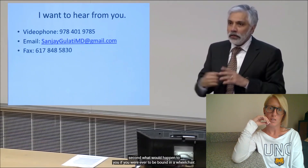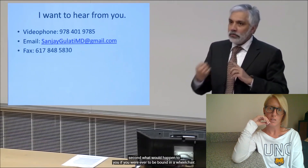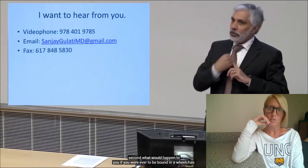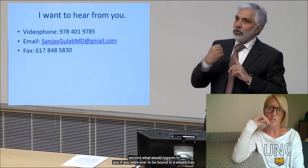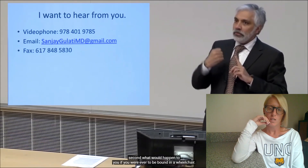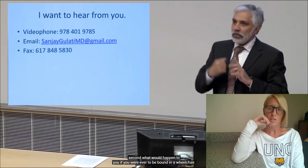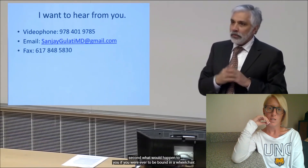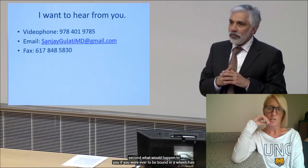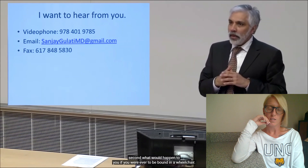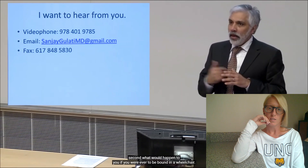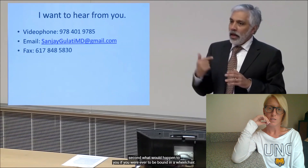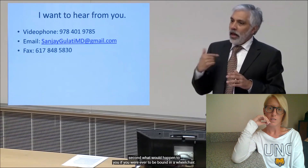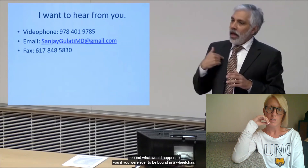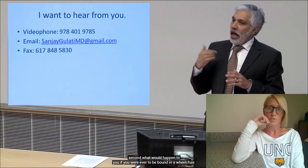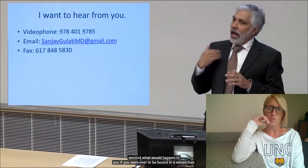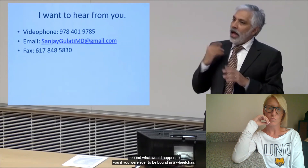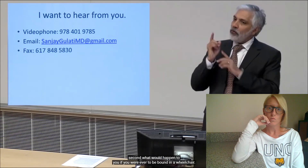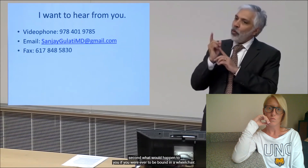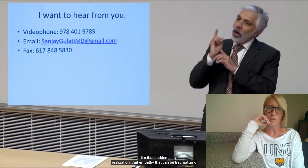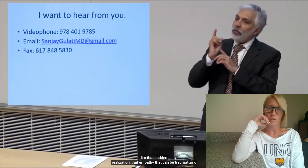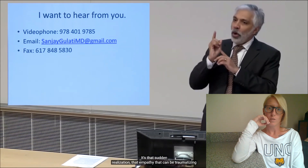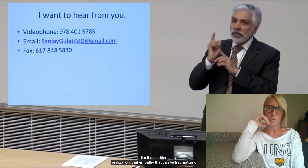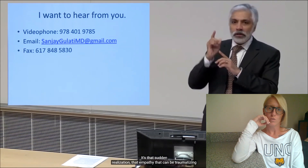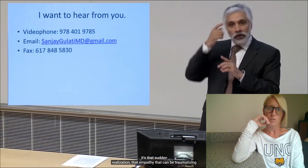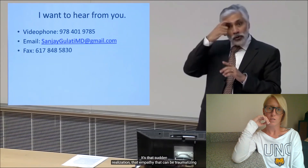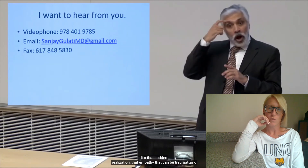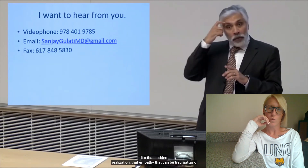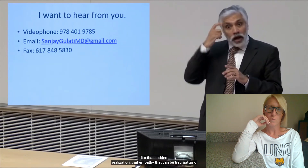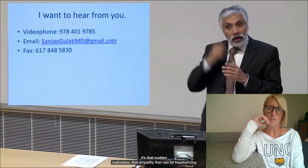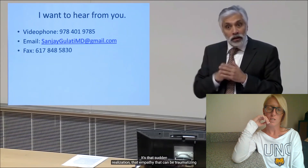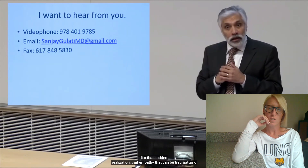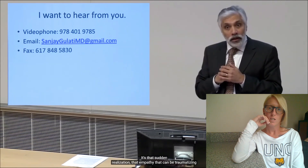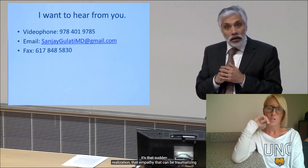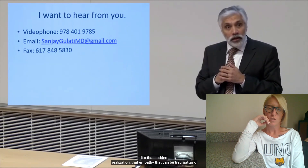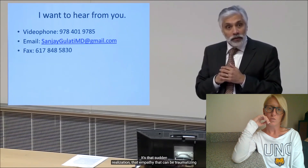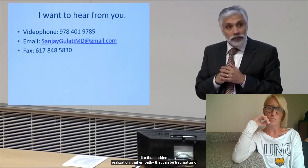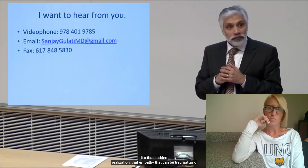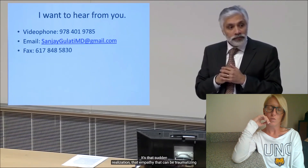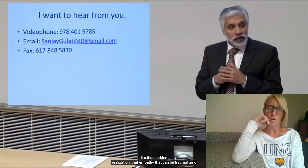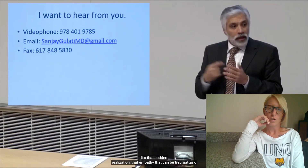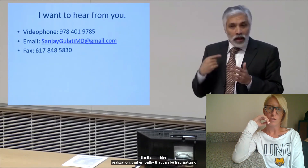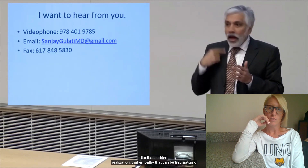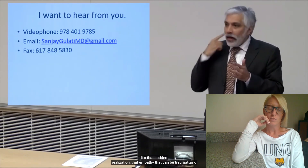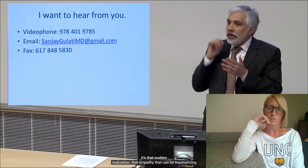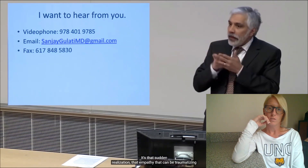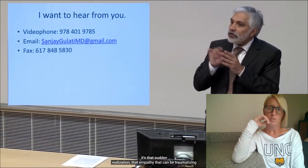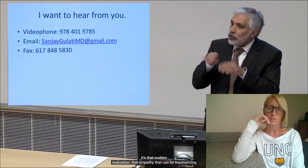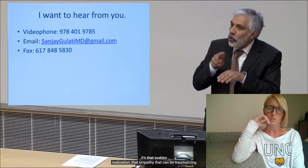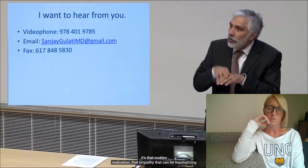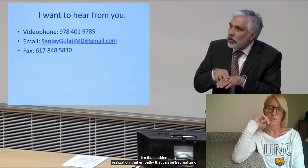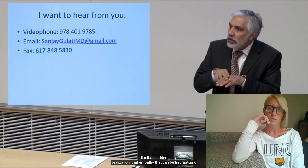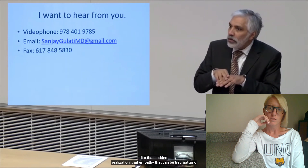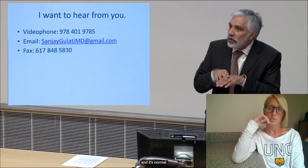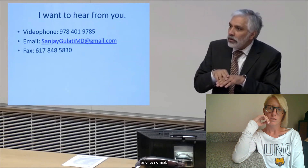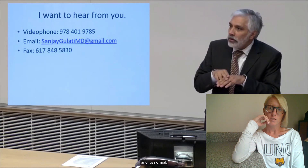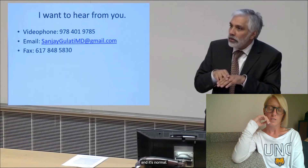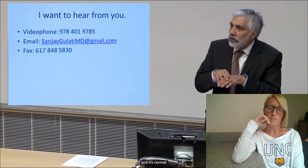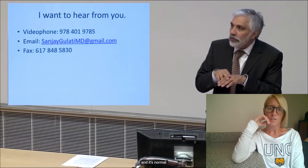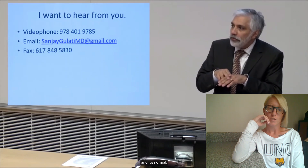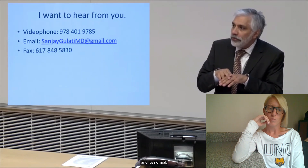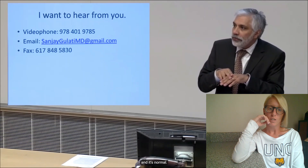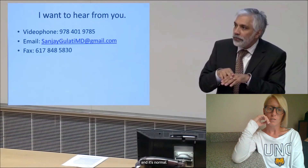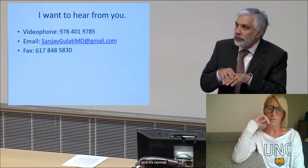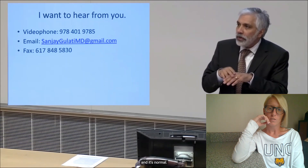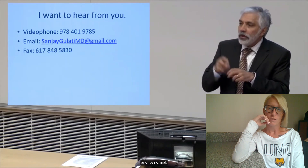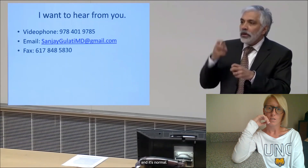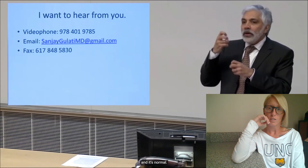be for a bound in a second, wheelchair. and it hits you. It's that very sudden emotionally. realization, So that one minute empathy you are that can be traumatizing. And it's stuck in